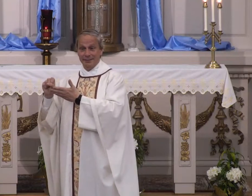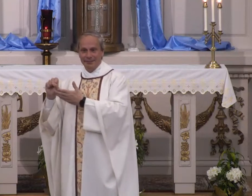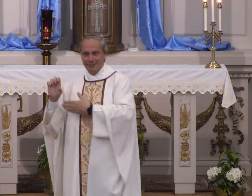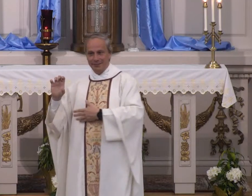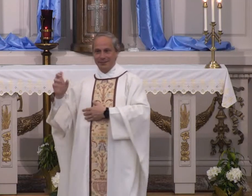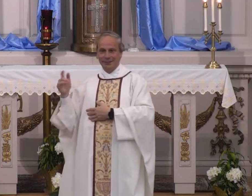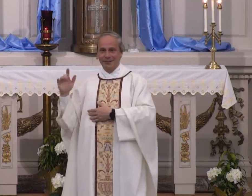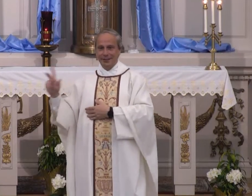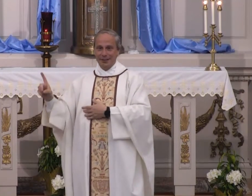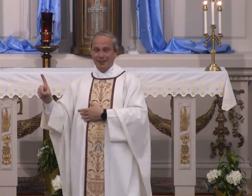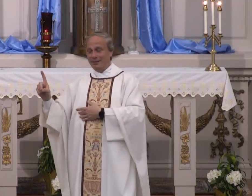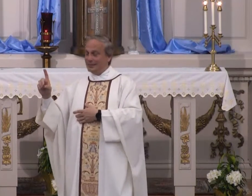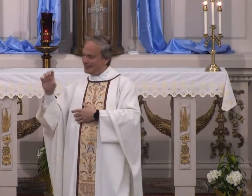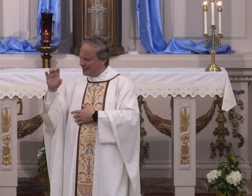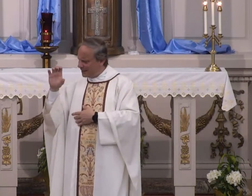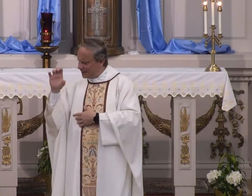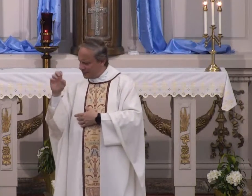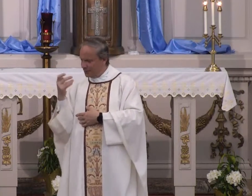So we have a new saint,